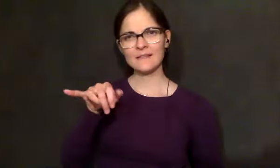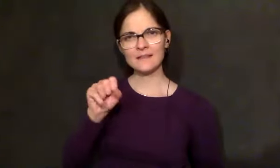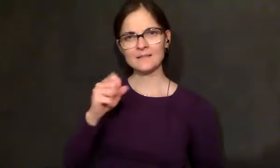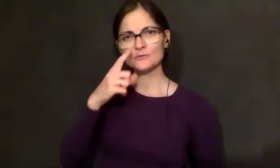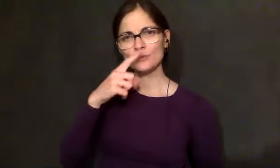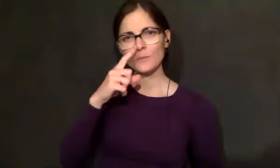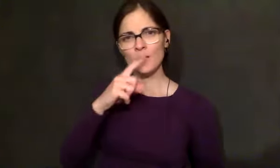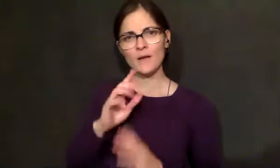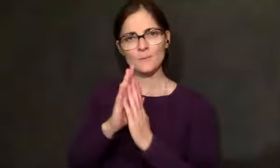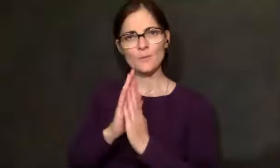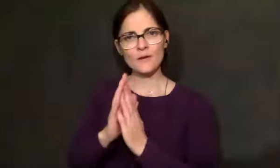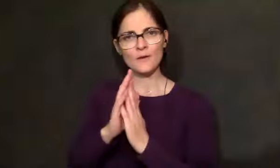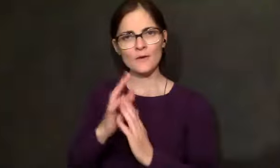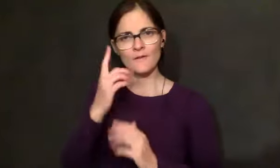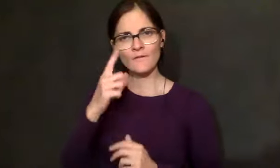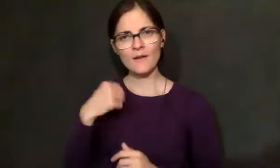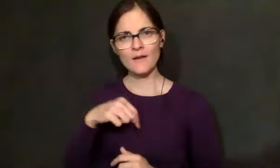Can you unmute yourself?